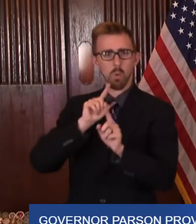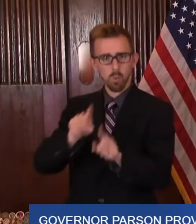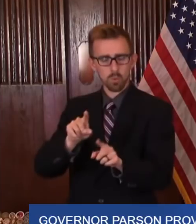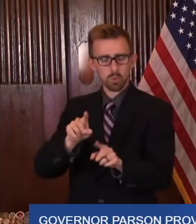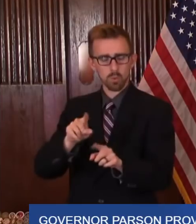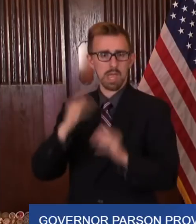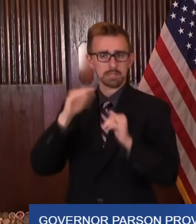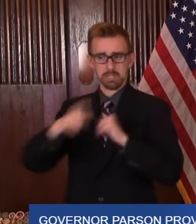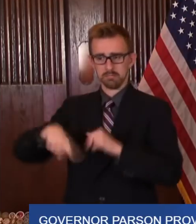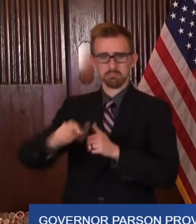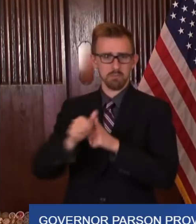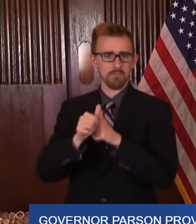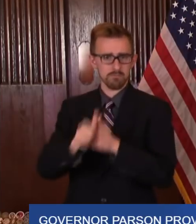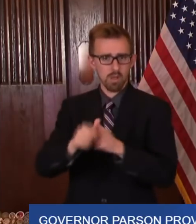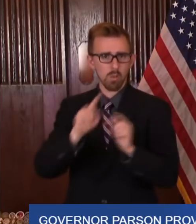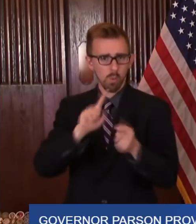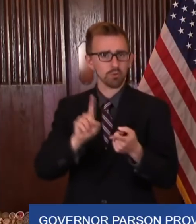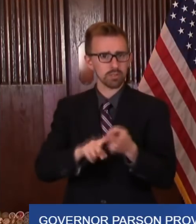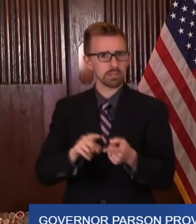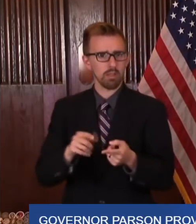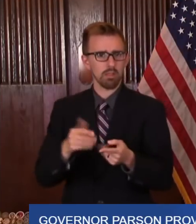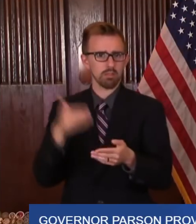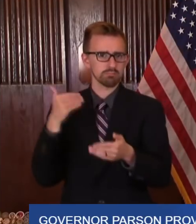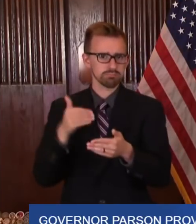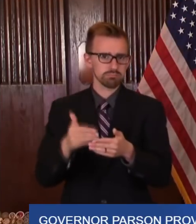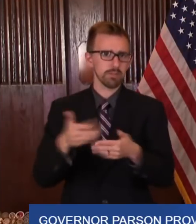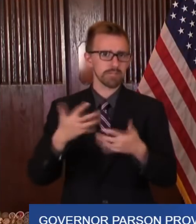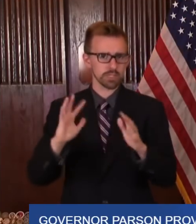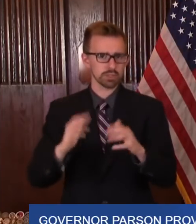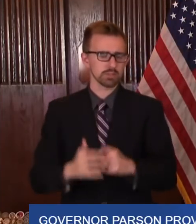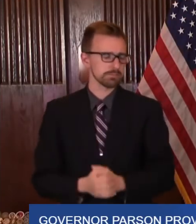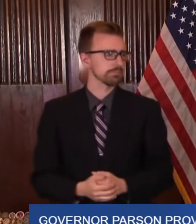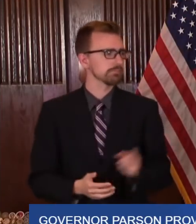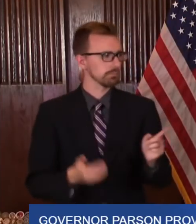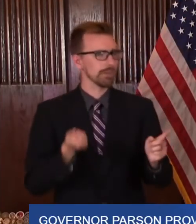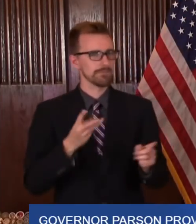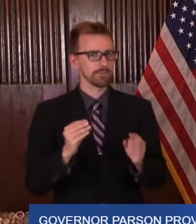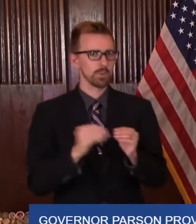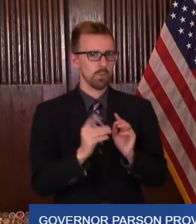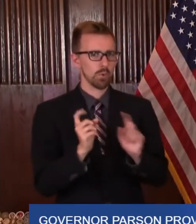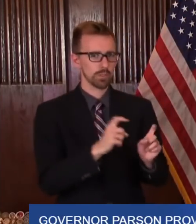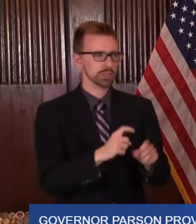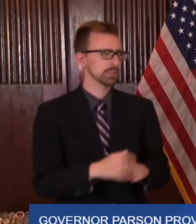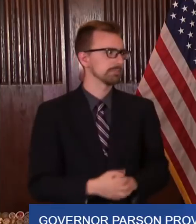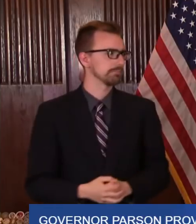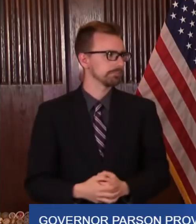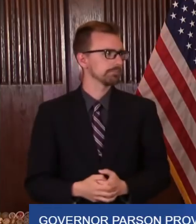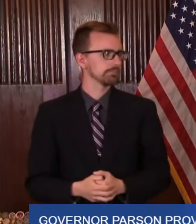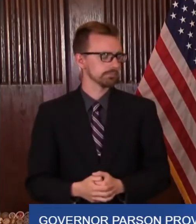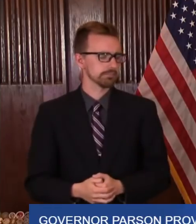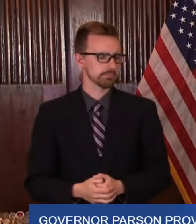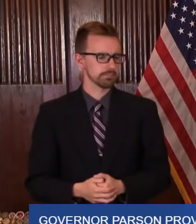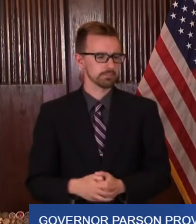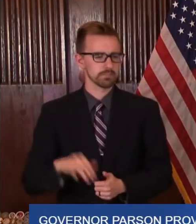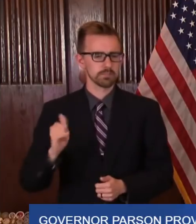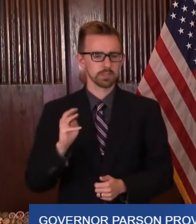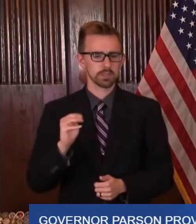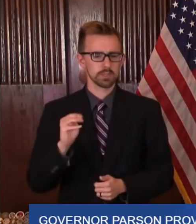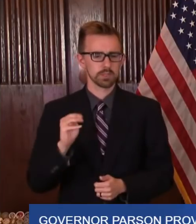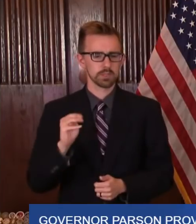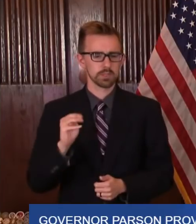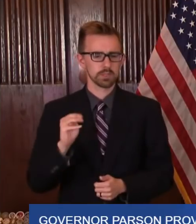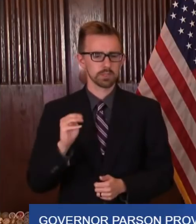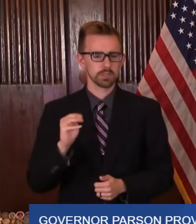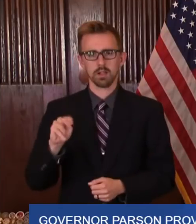I expect people to follow the orders until that time. All right, just have a couple more questions for you, Governor. This question is from James Klein,